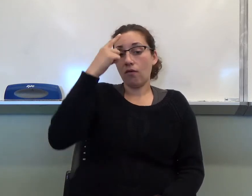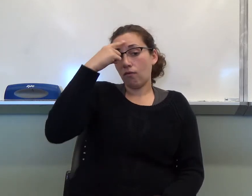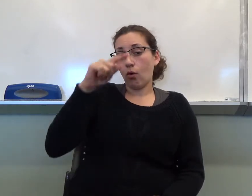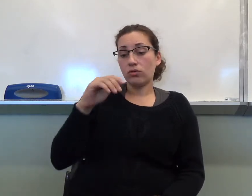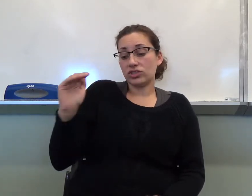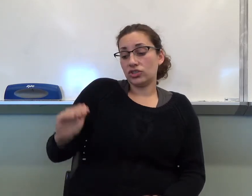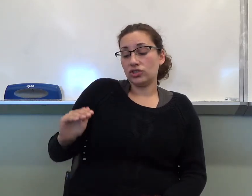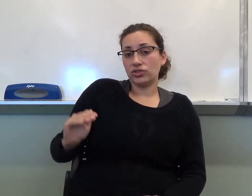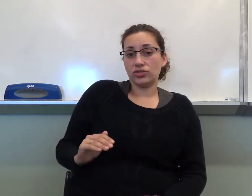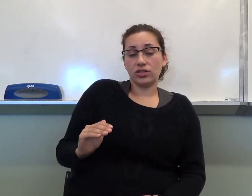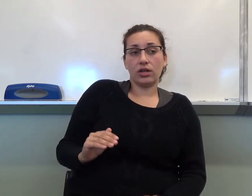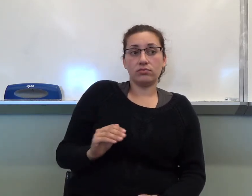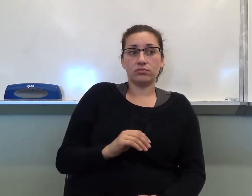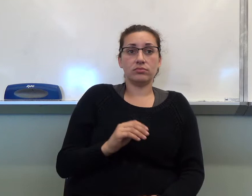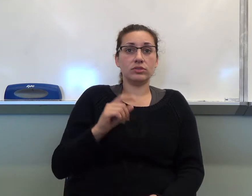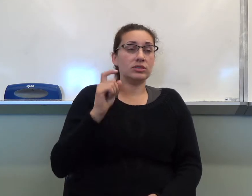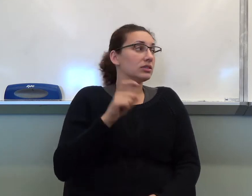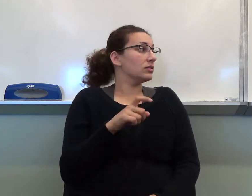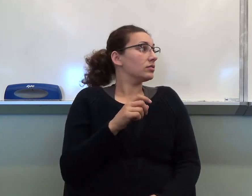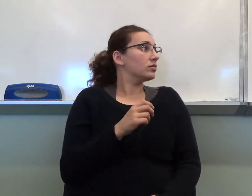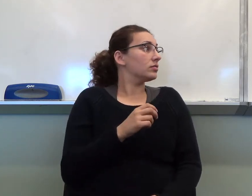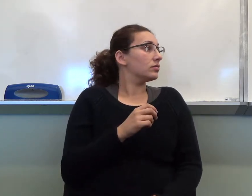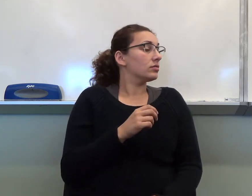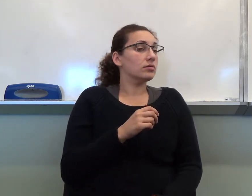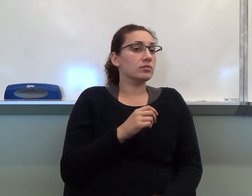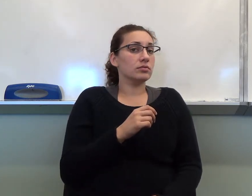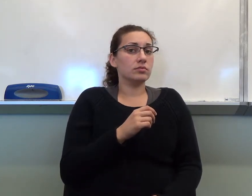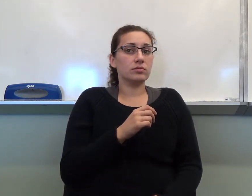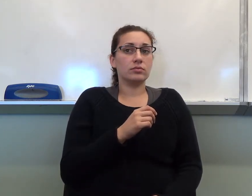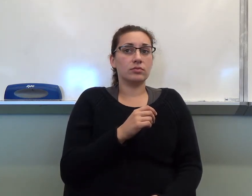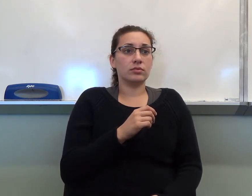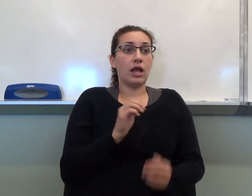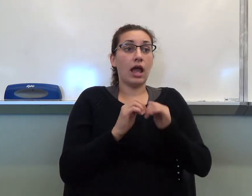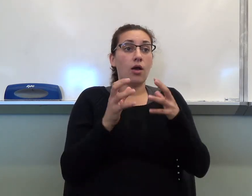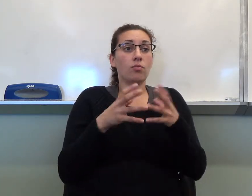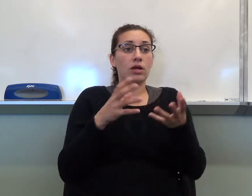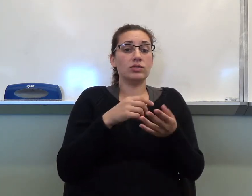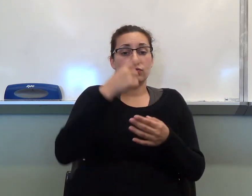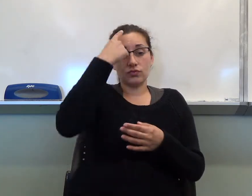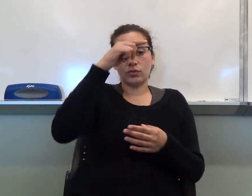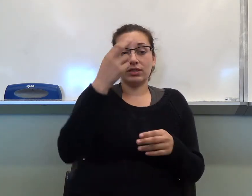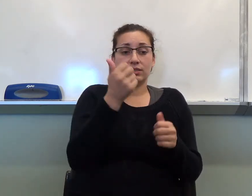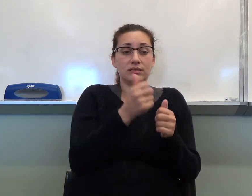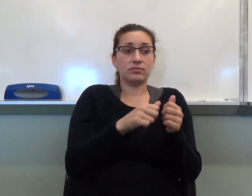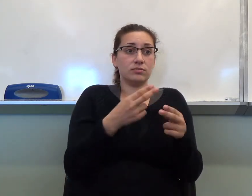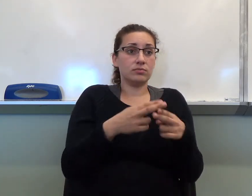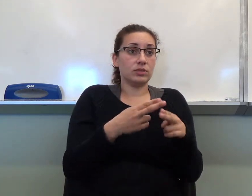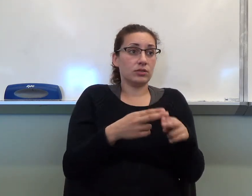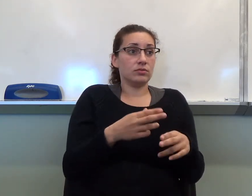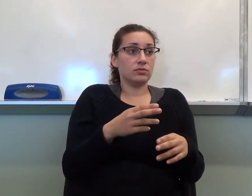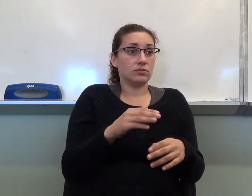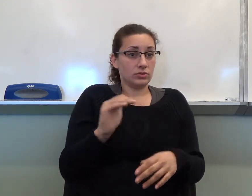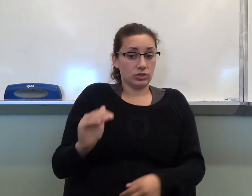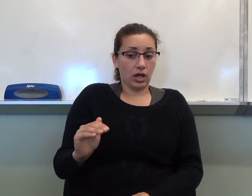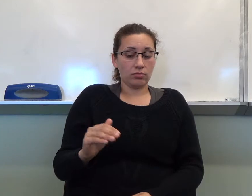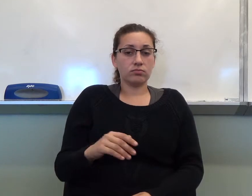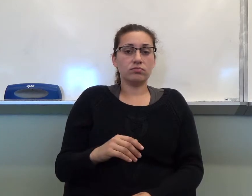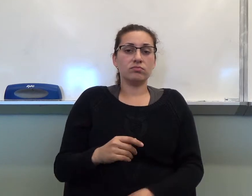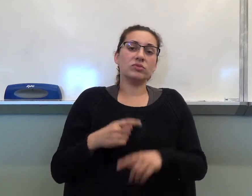milligrams of the drug per kilogram of the child's body mass. This dosage is given 4 times a day.